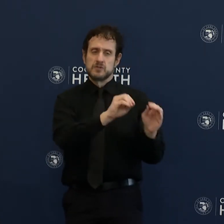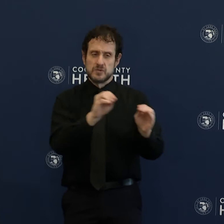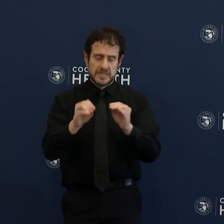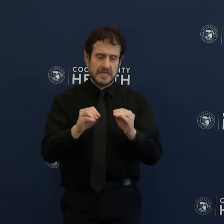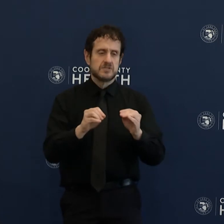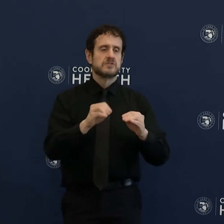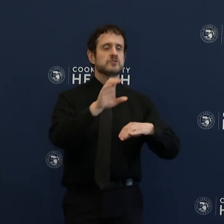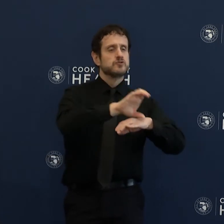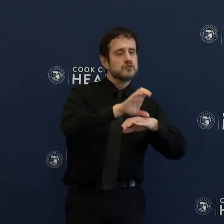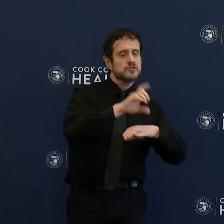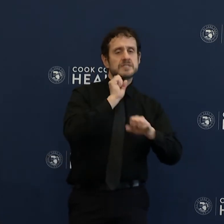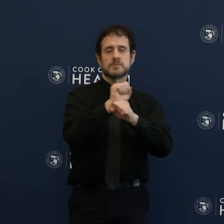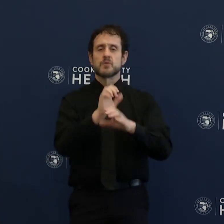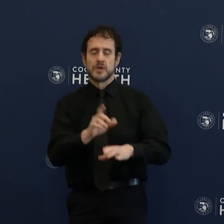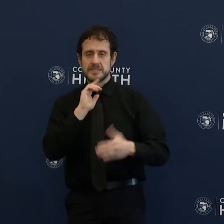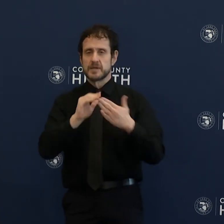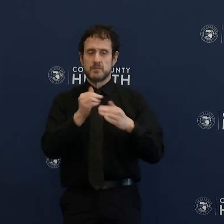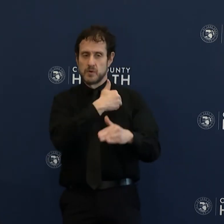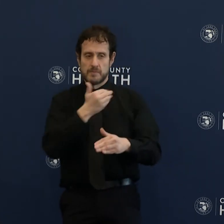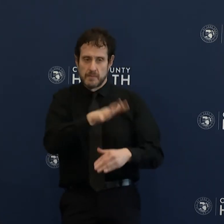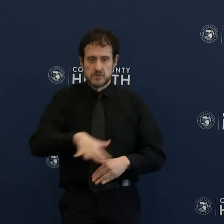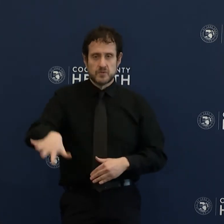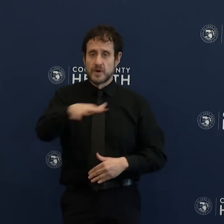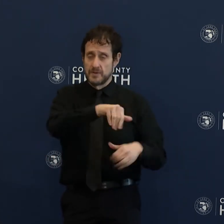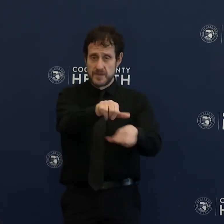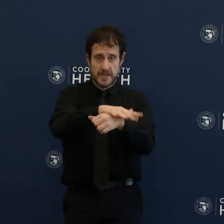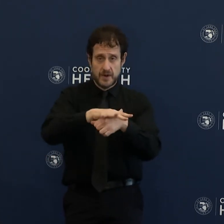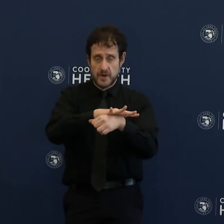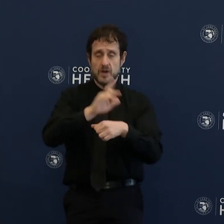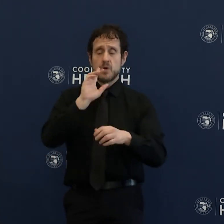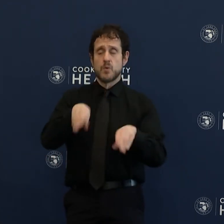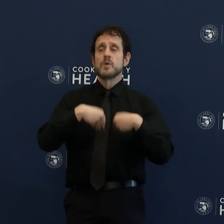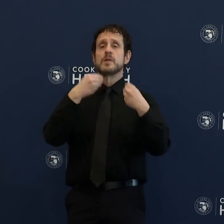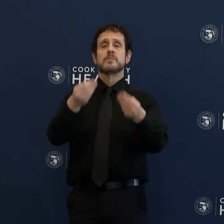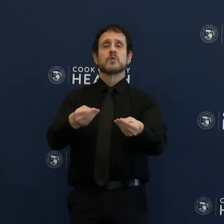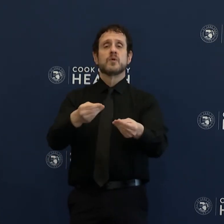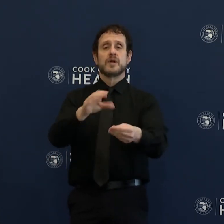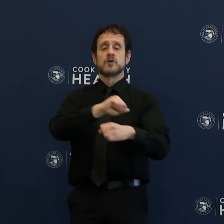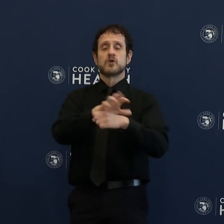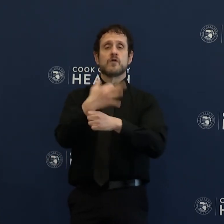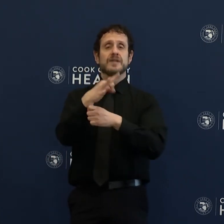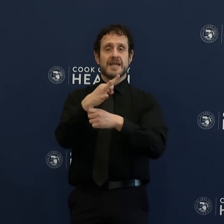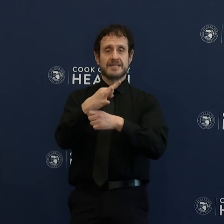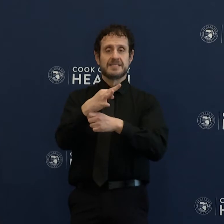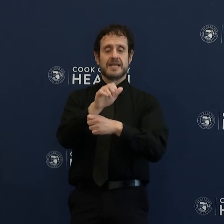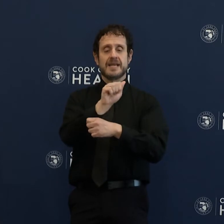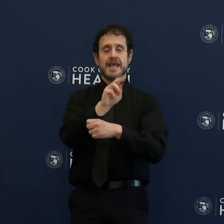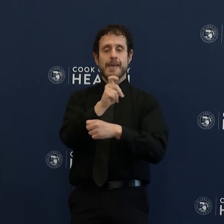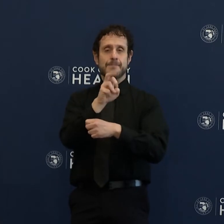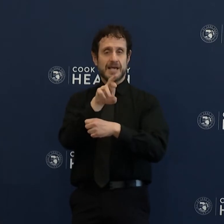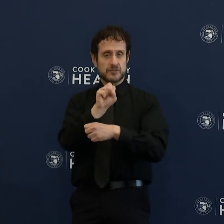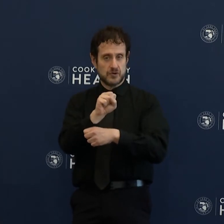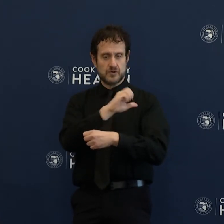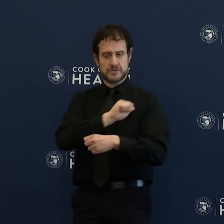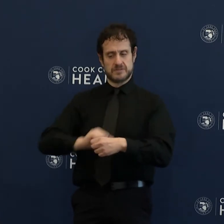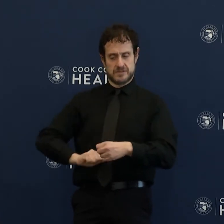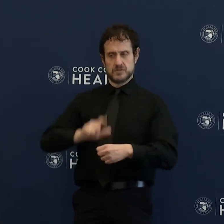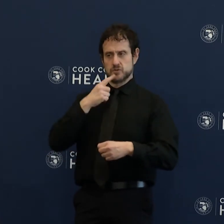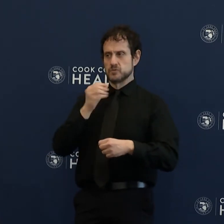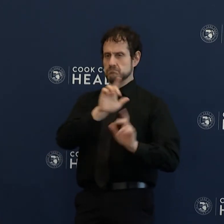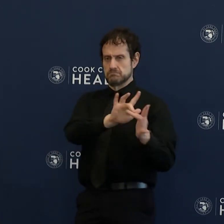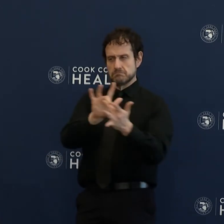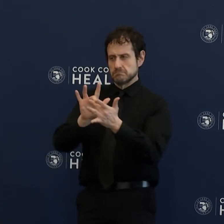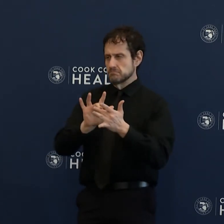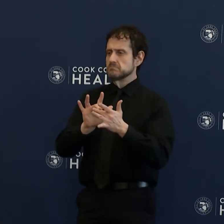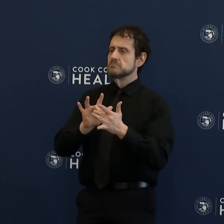community members throughout the area. We will deploy a corps of COVID ambassadors across the county to take vaccine to help answer questions and to calm